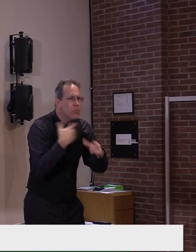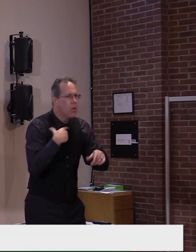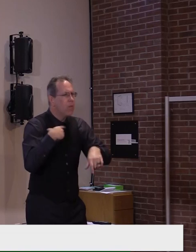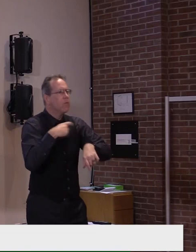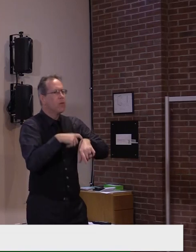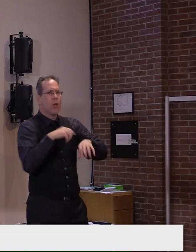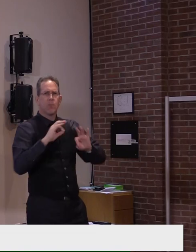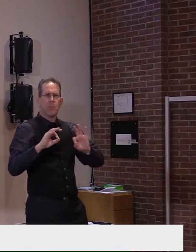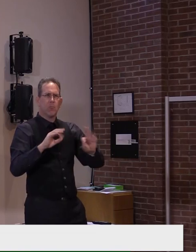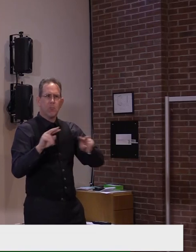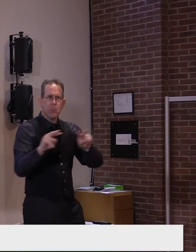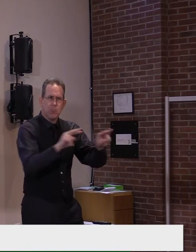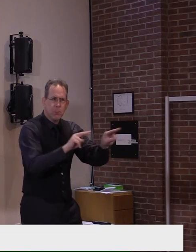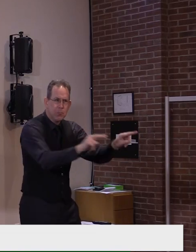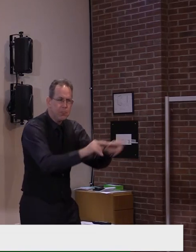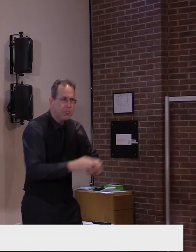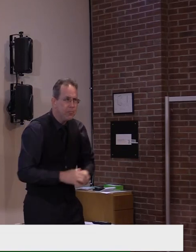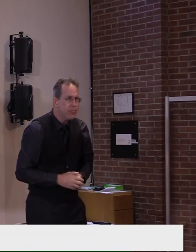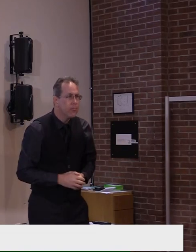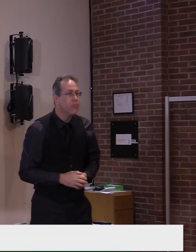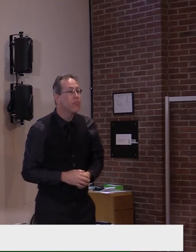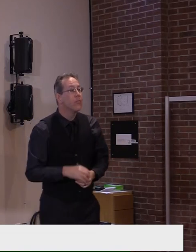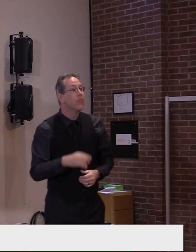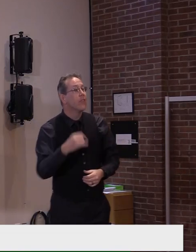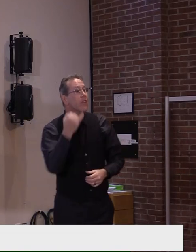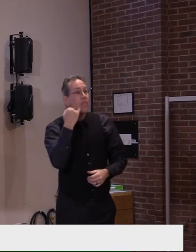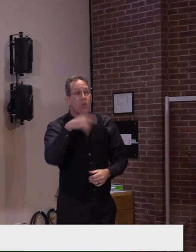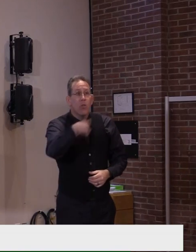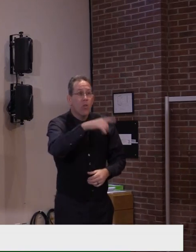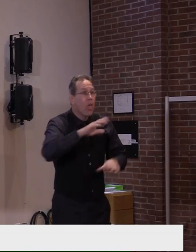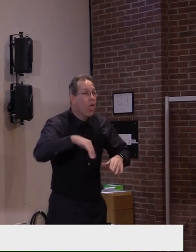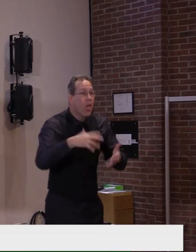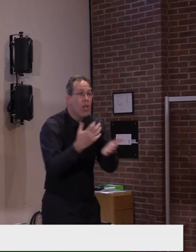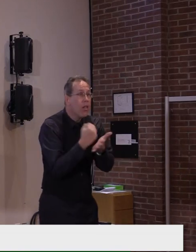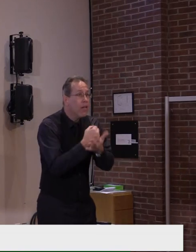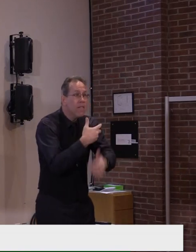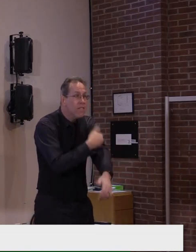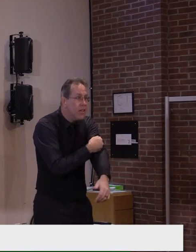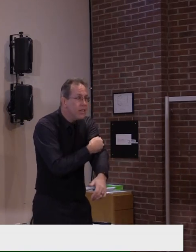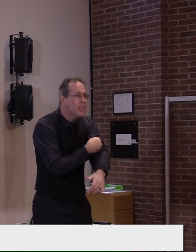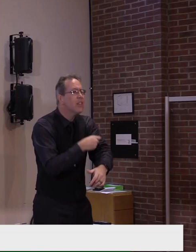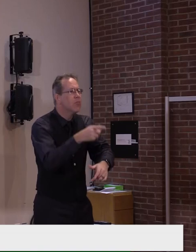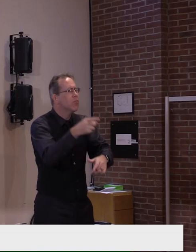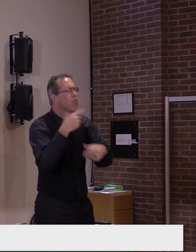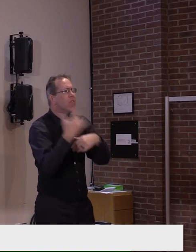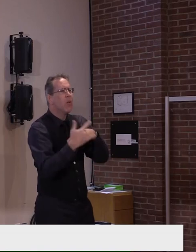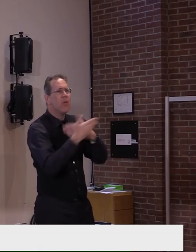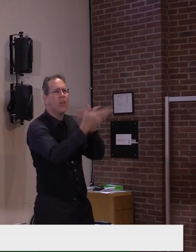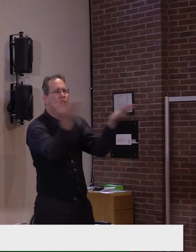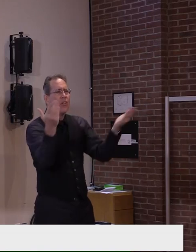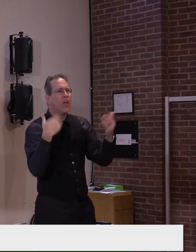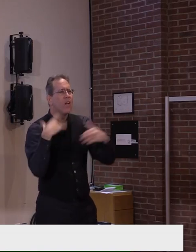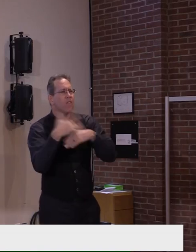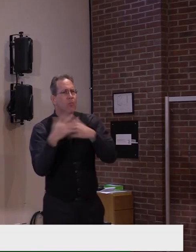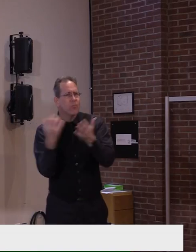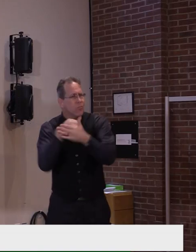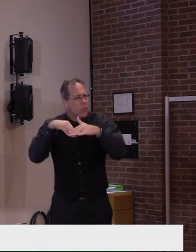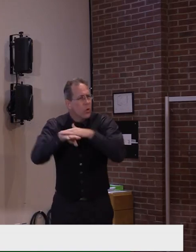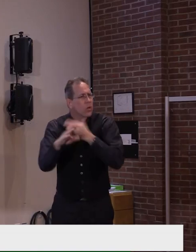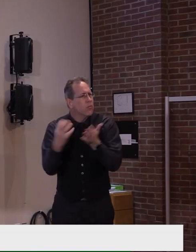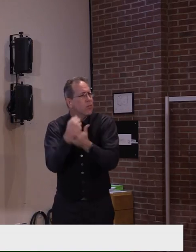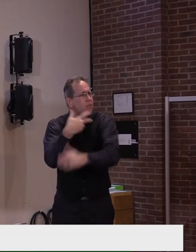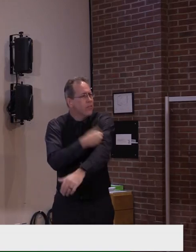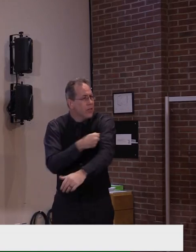variant. Those that are not vaccinated to get vaccinated. We'll have data again in the presentation that makes it very clear that those that are boosted and those that